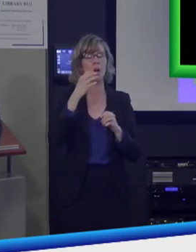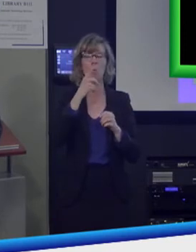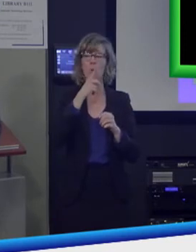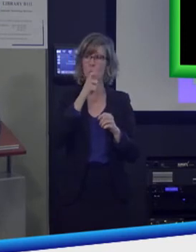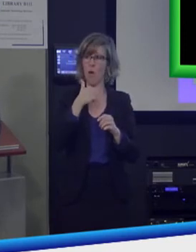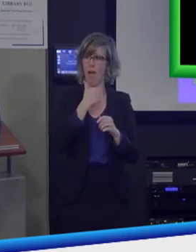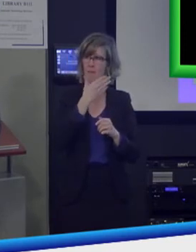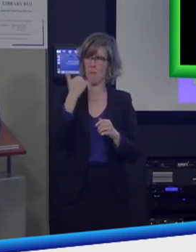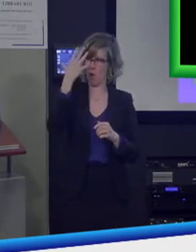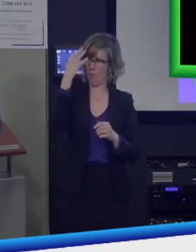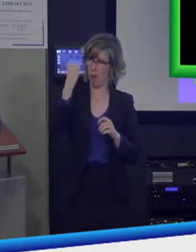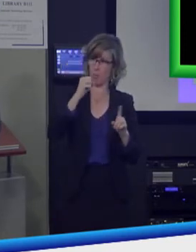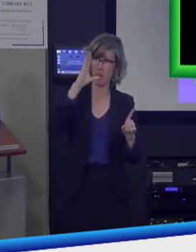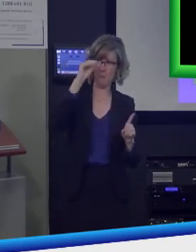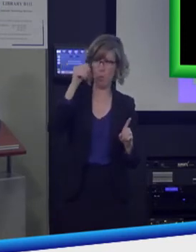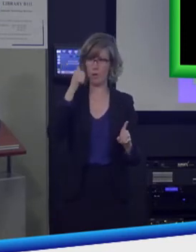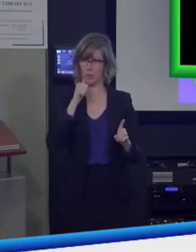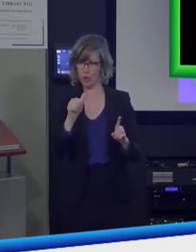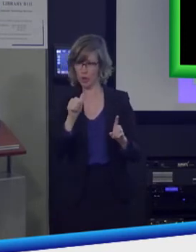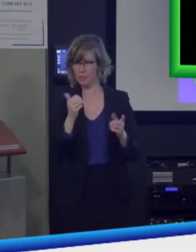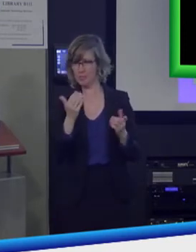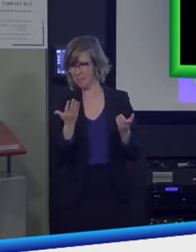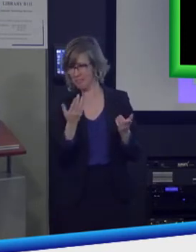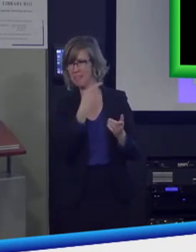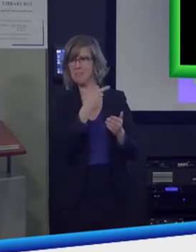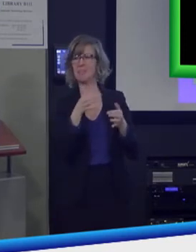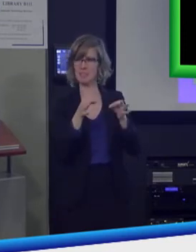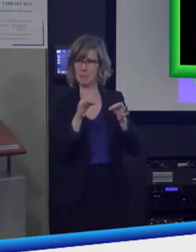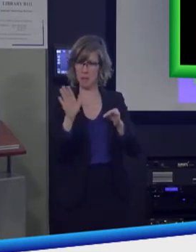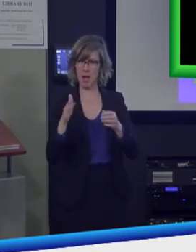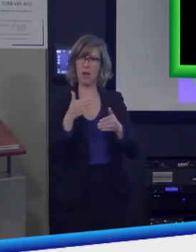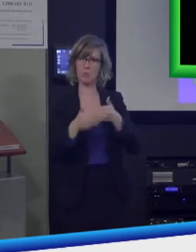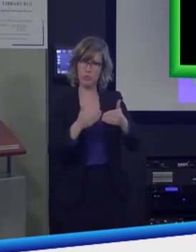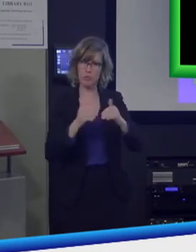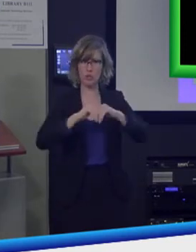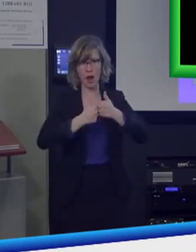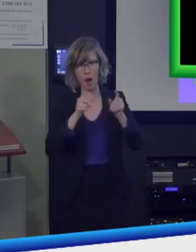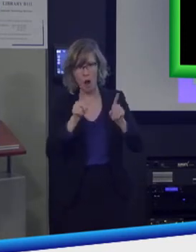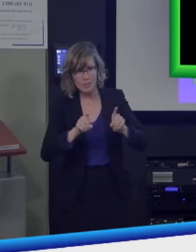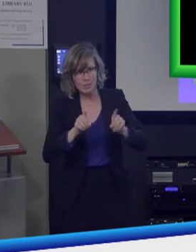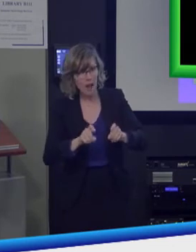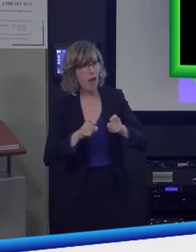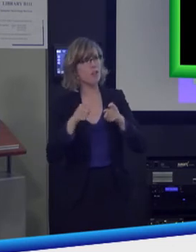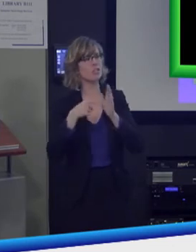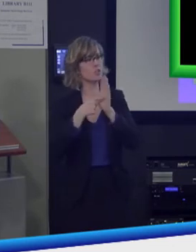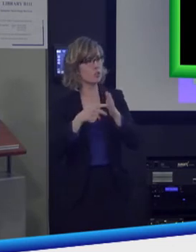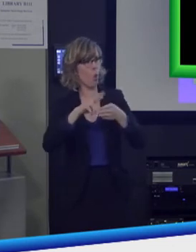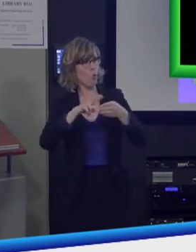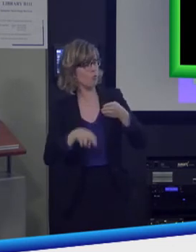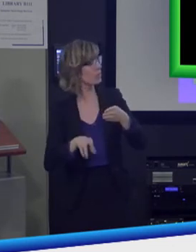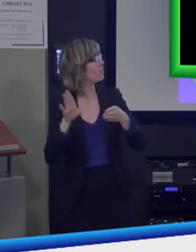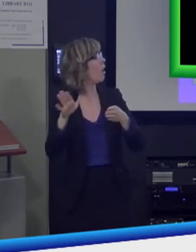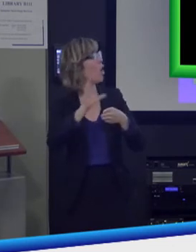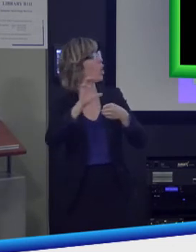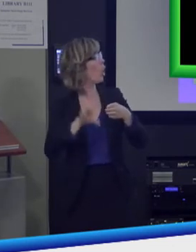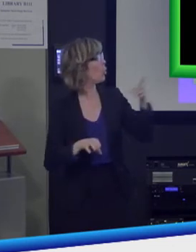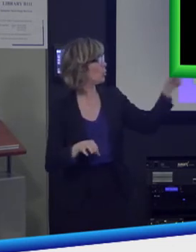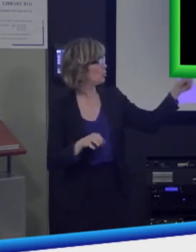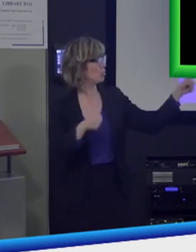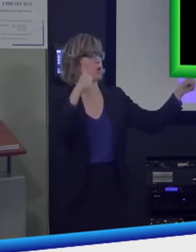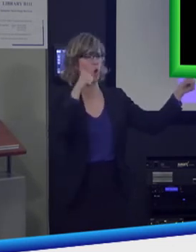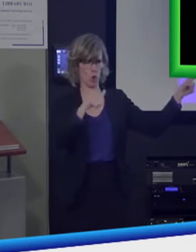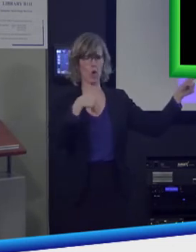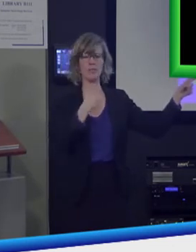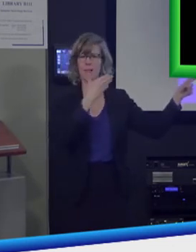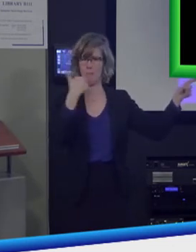she describes her procedure, what they do. She describes her results, and she concludes, girls do have better